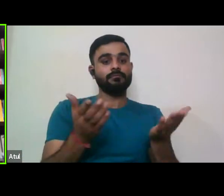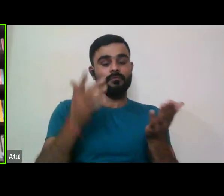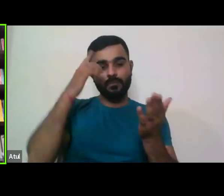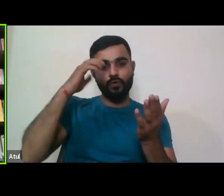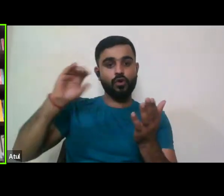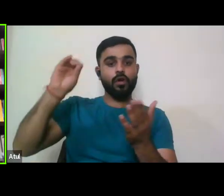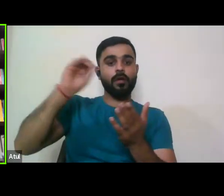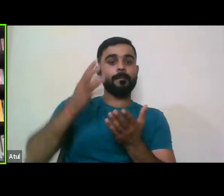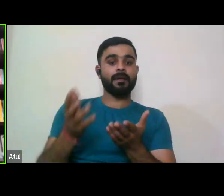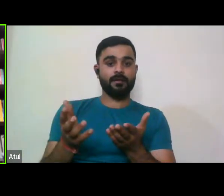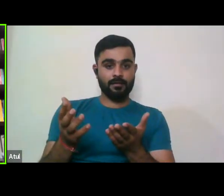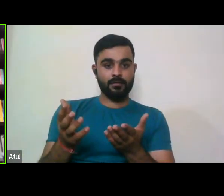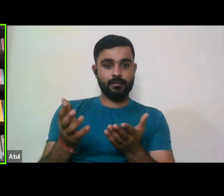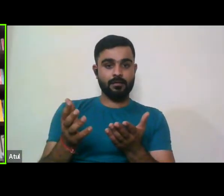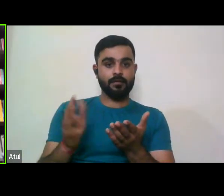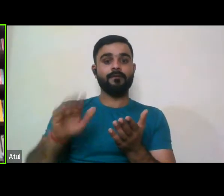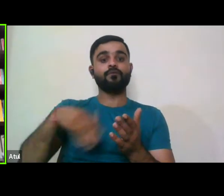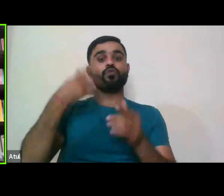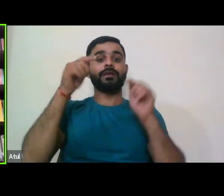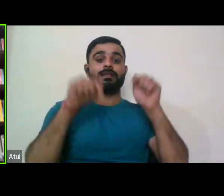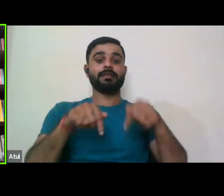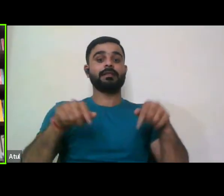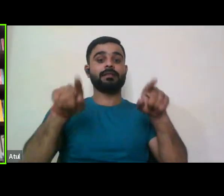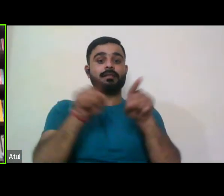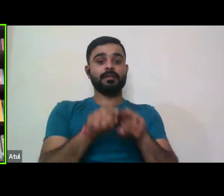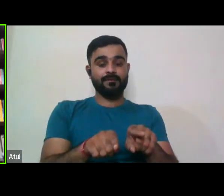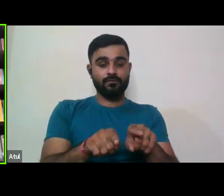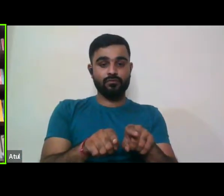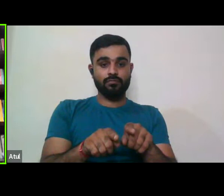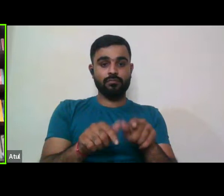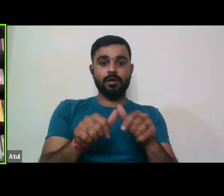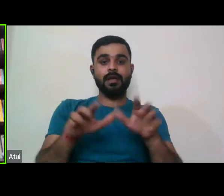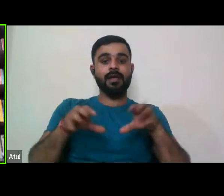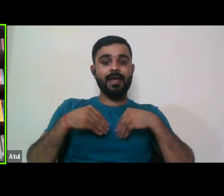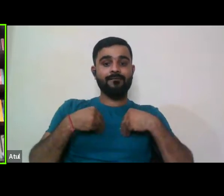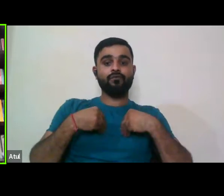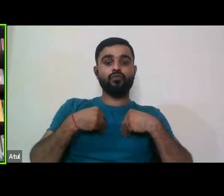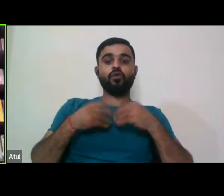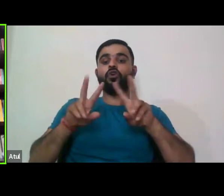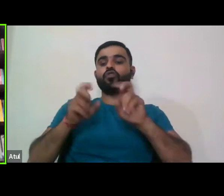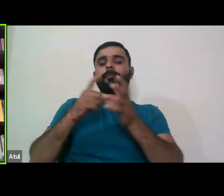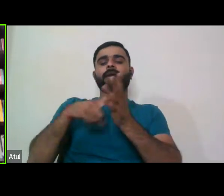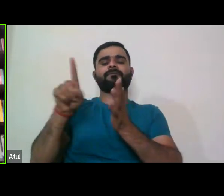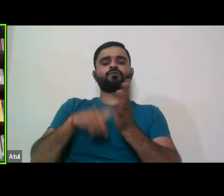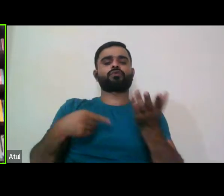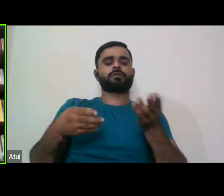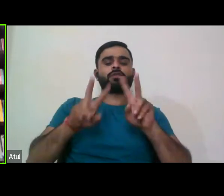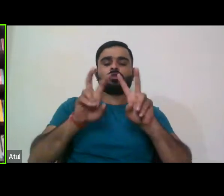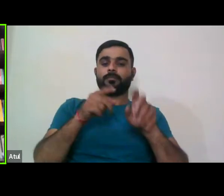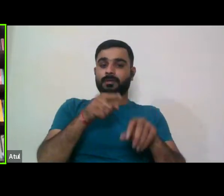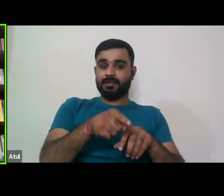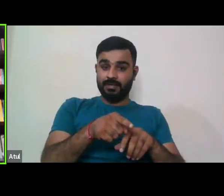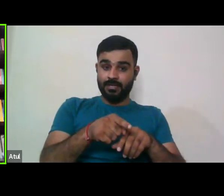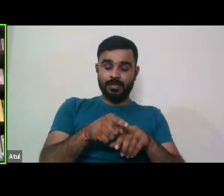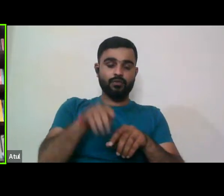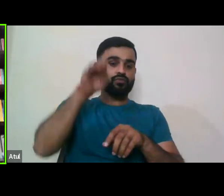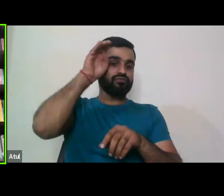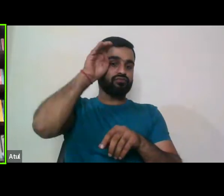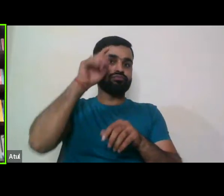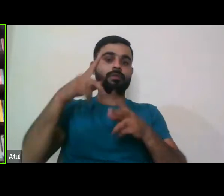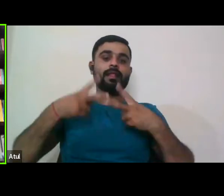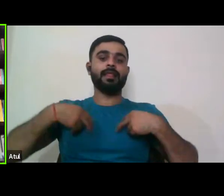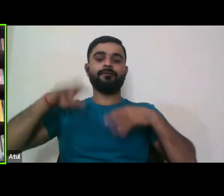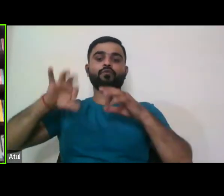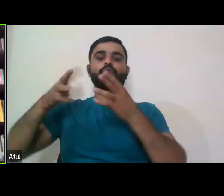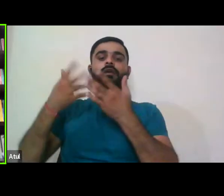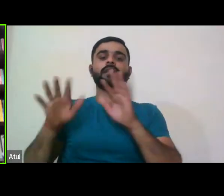opinions. Even today, in terms of admitting or dismissing a matter, judges are not, even when they hear lawyers, they're not giving